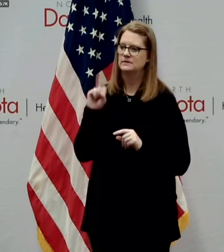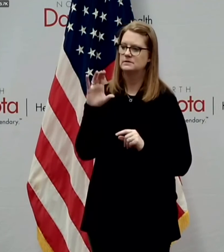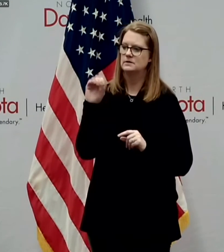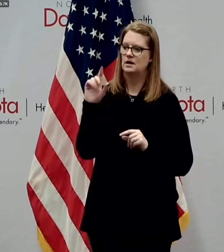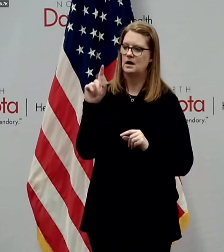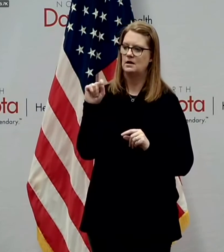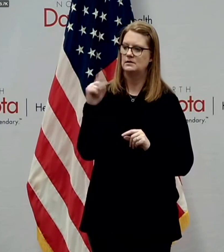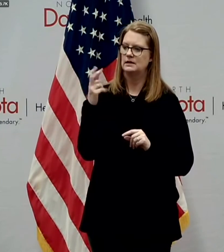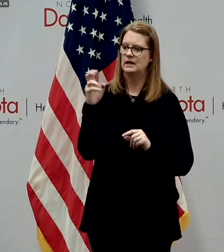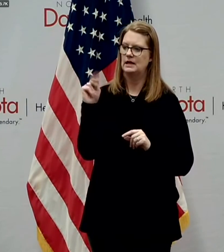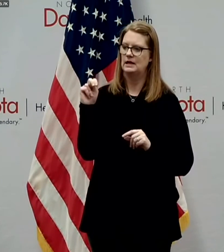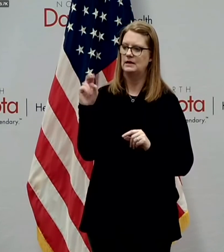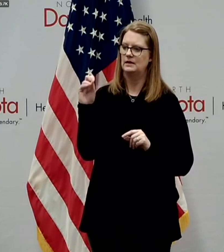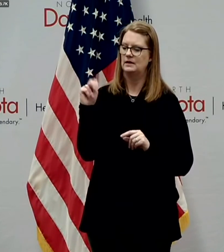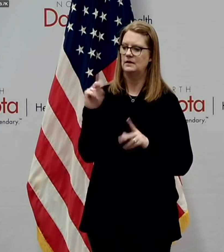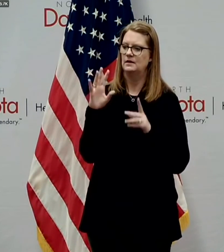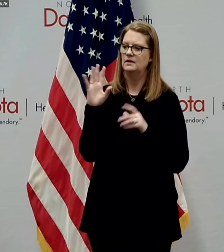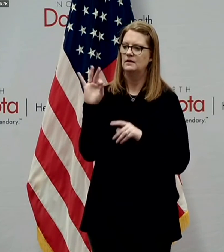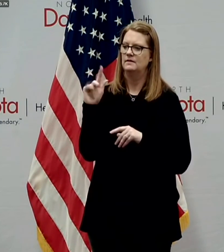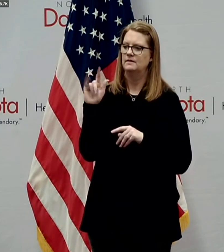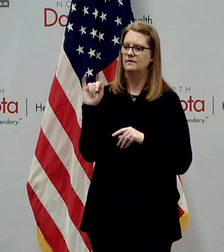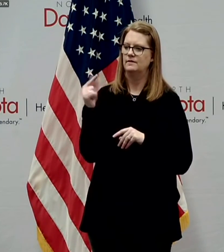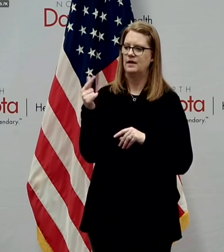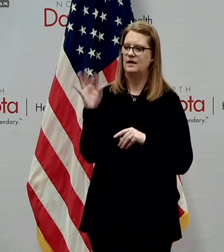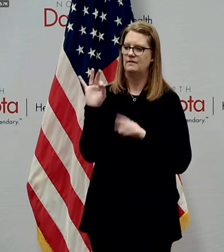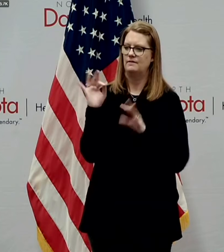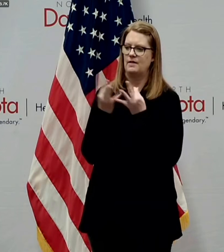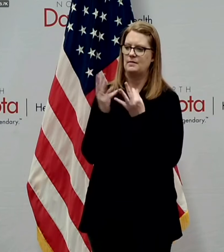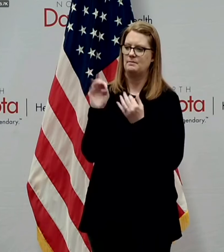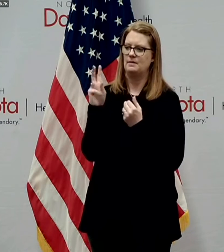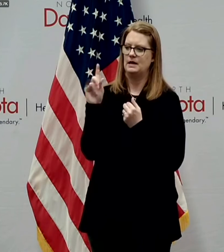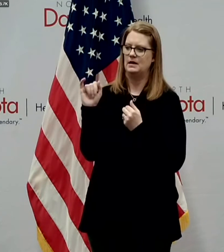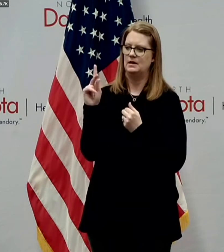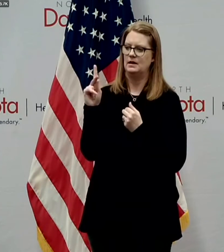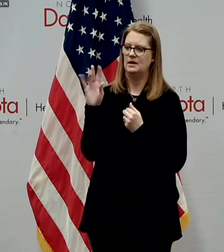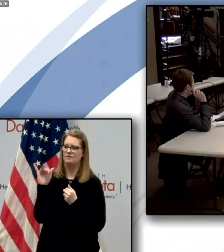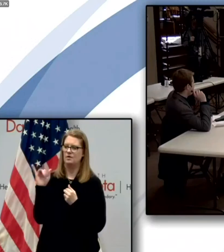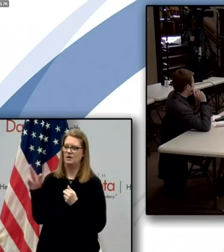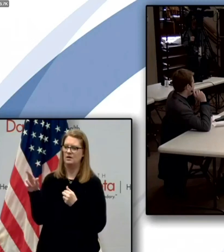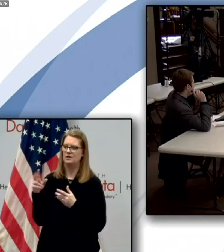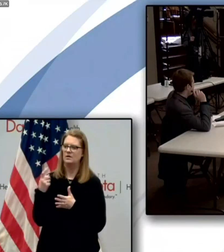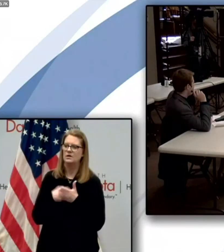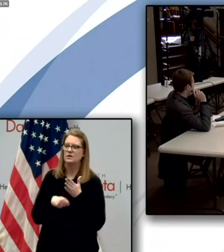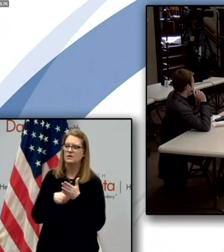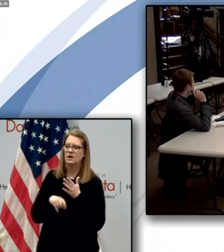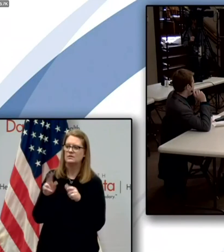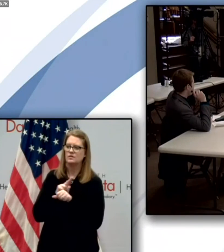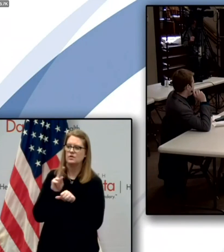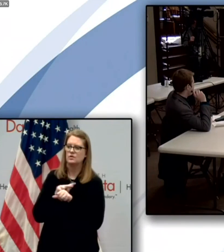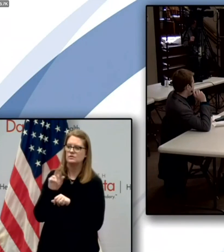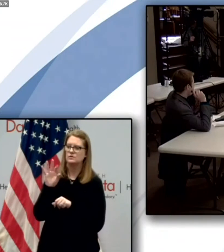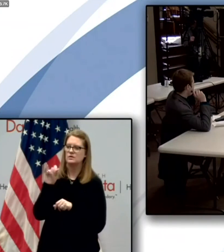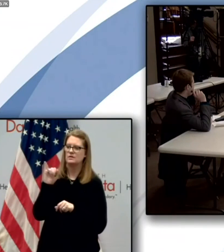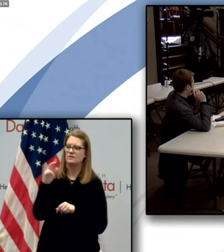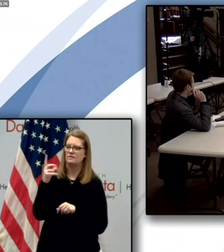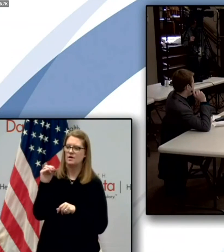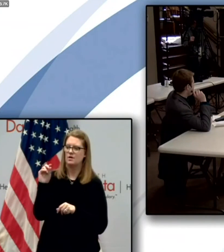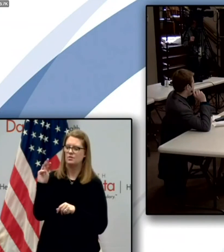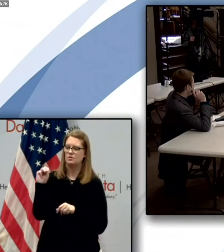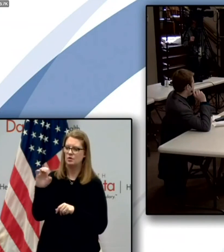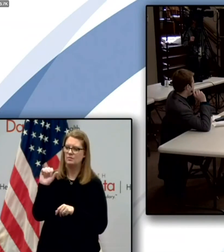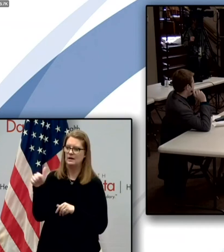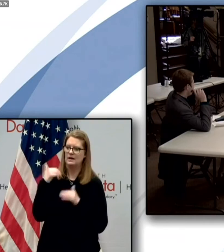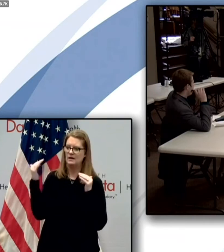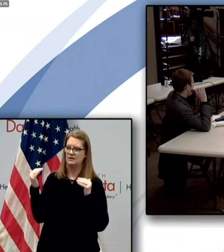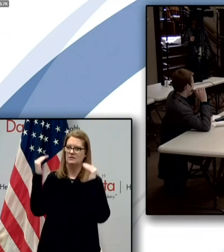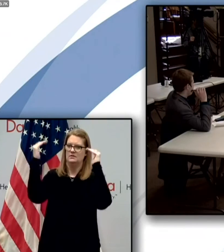Hennon with Flag Family Media, KFYR Radio. How much is the cost for the use of the Fargo Dome or any other surge facilities to